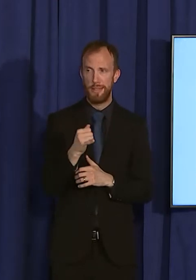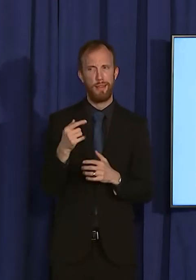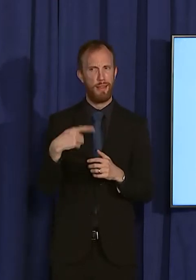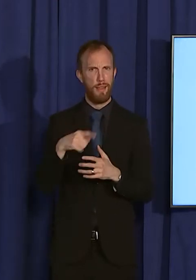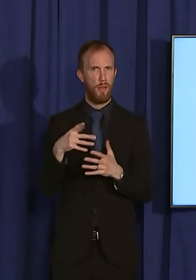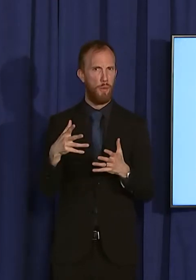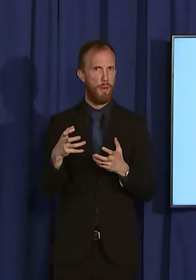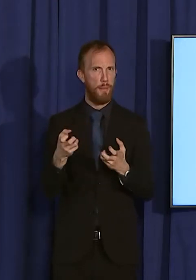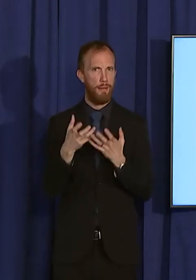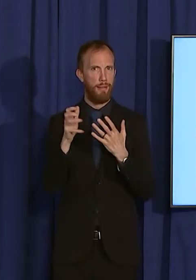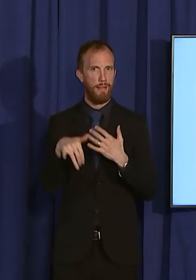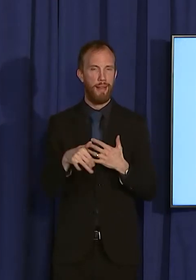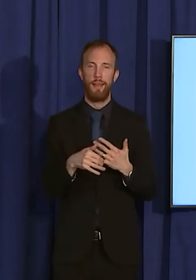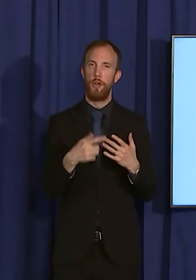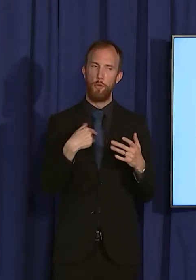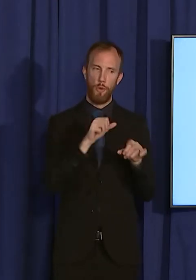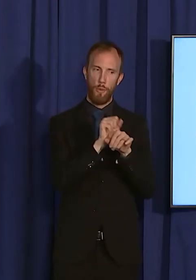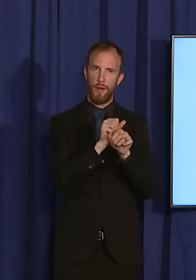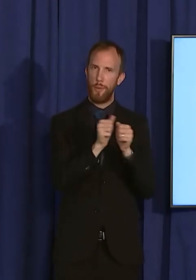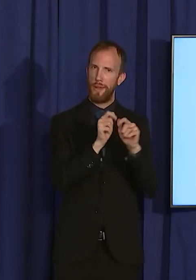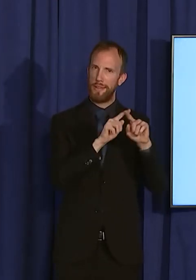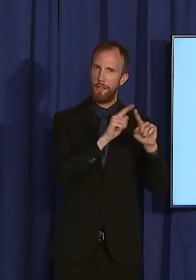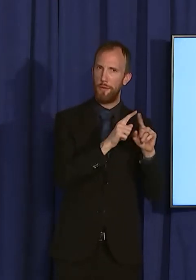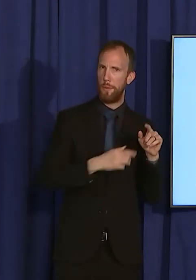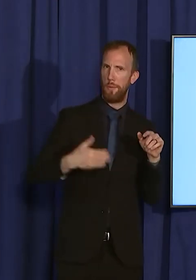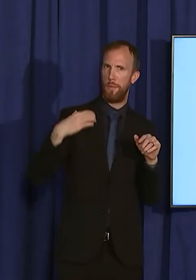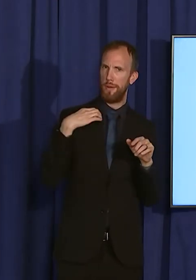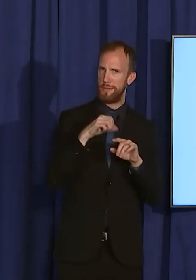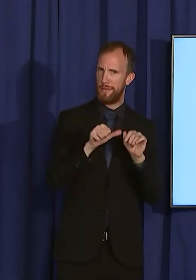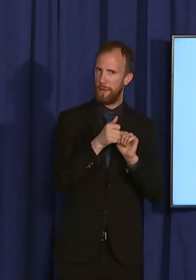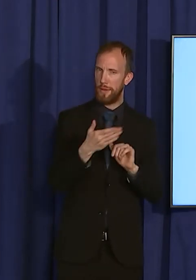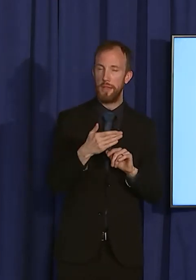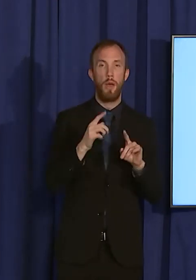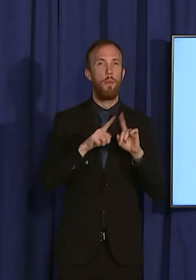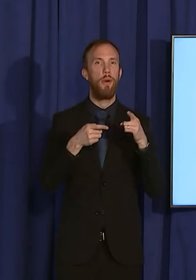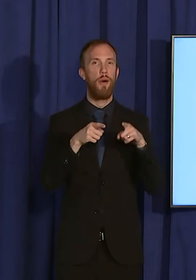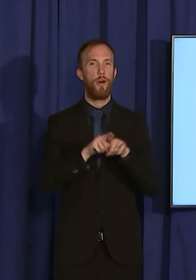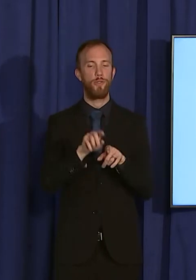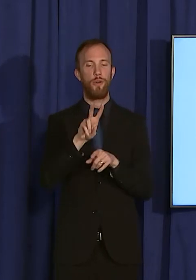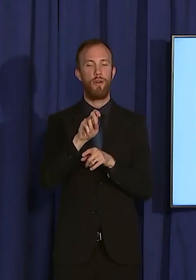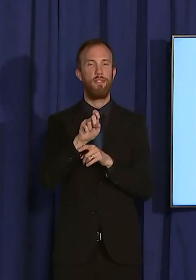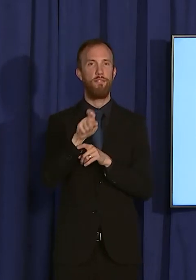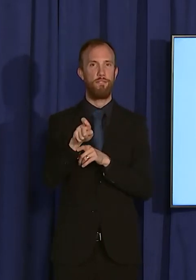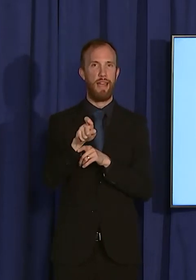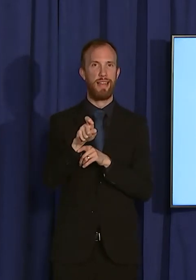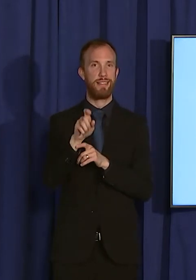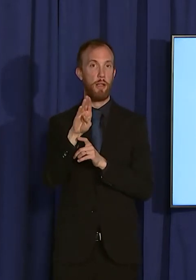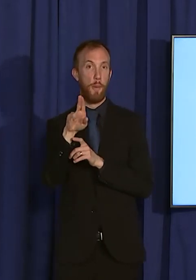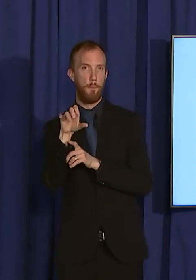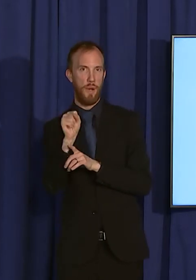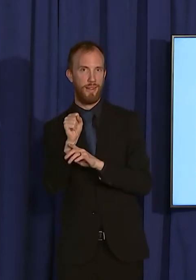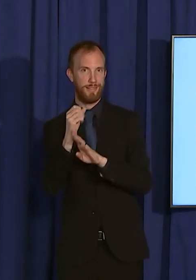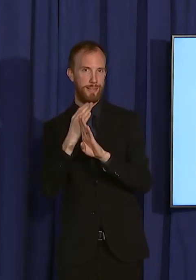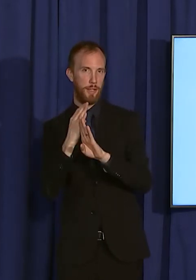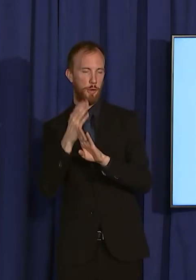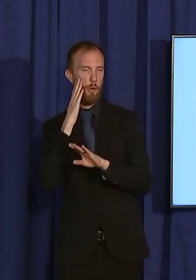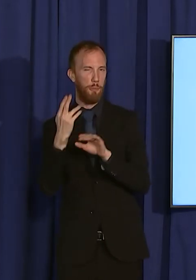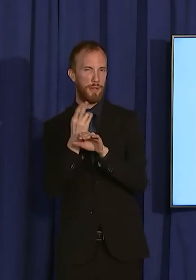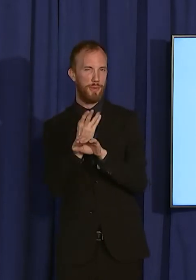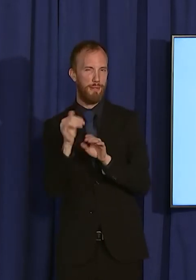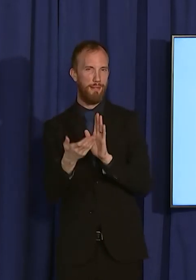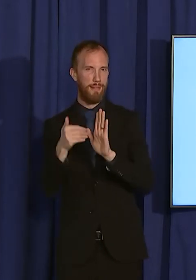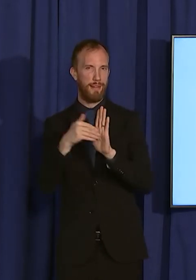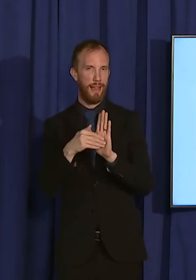work with employer engagement, and I'm very happy to say that the vaccination station is coming back online with Johnson & Johnson available. It will be